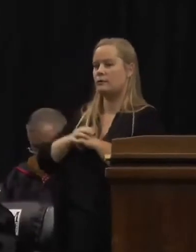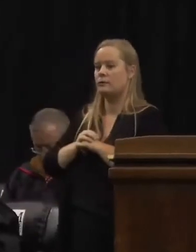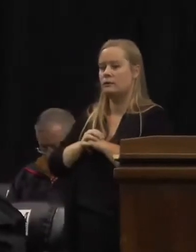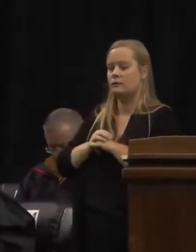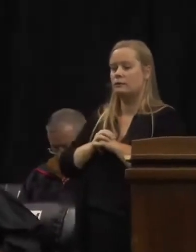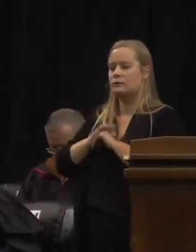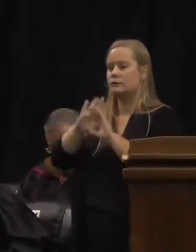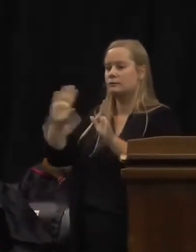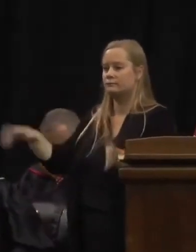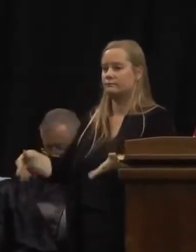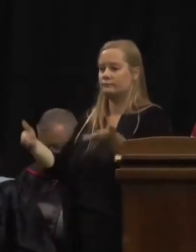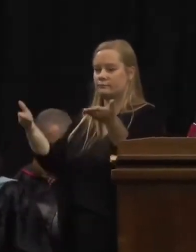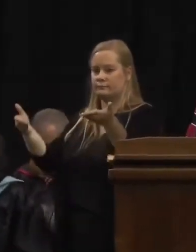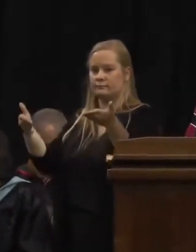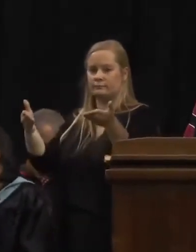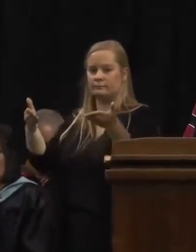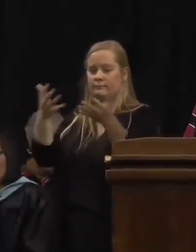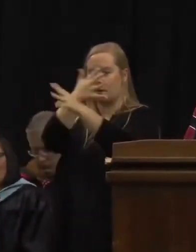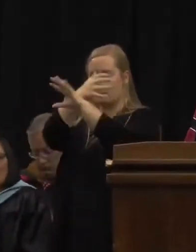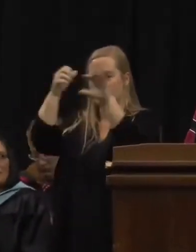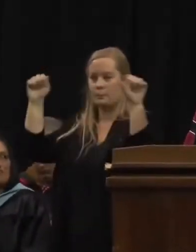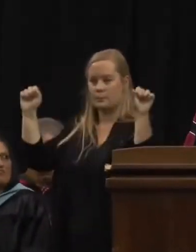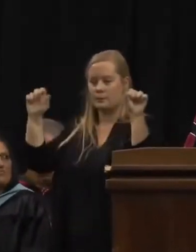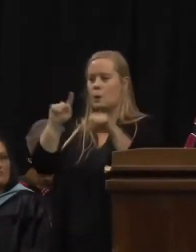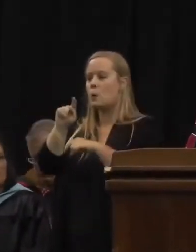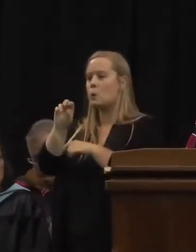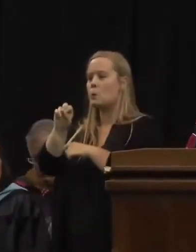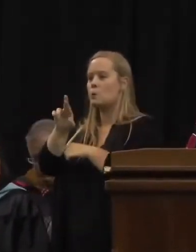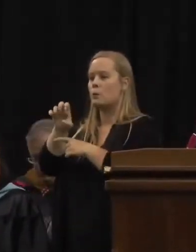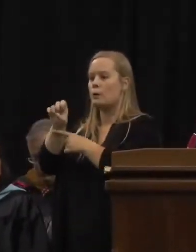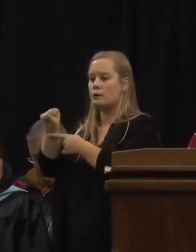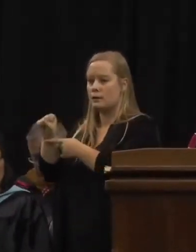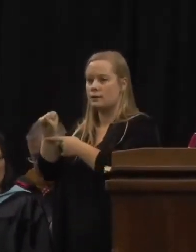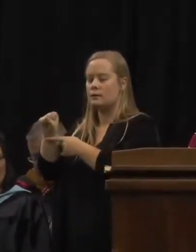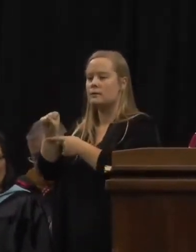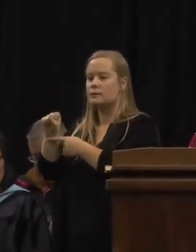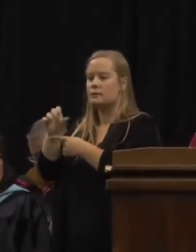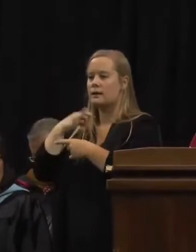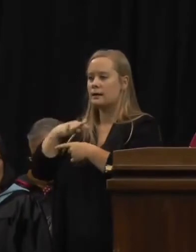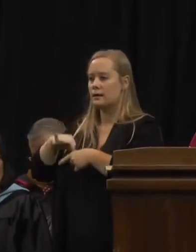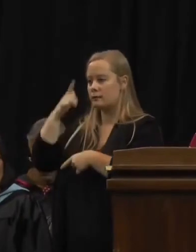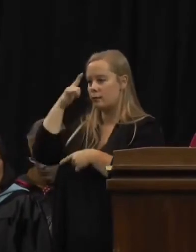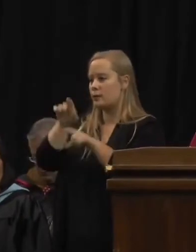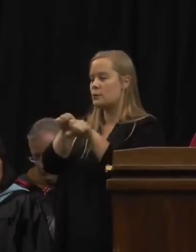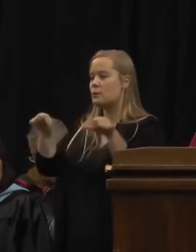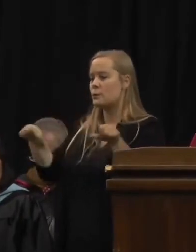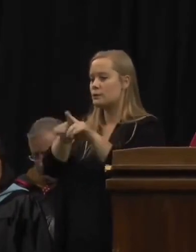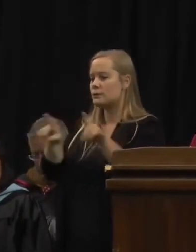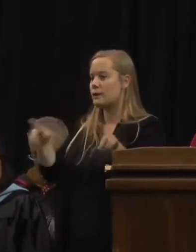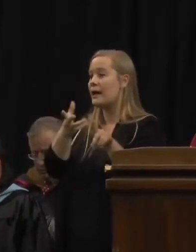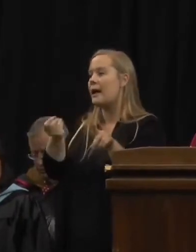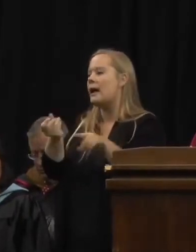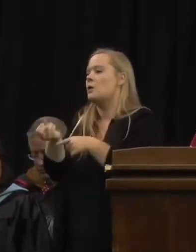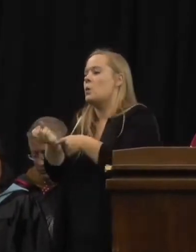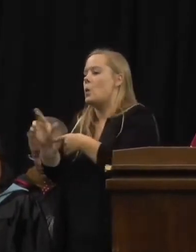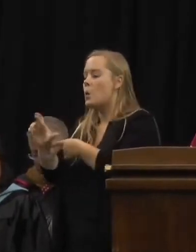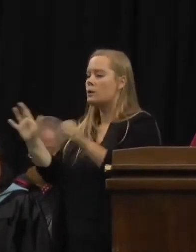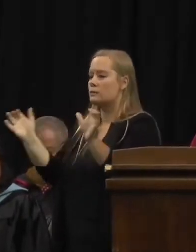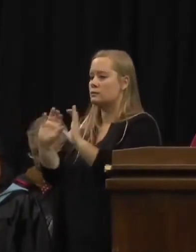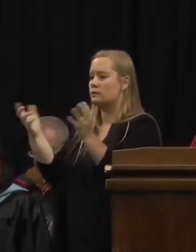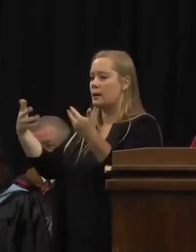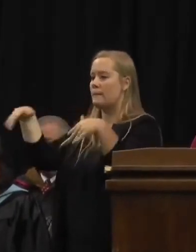to present to you, President Torres, our candidates for the associate's degree and or certificates